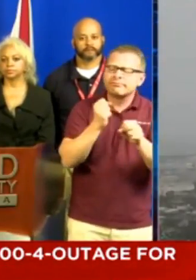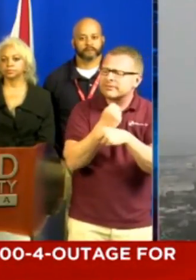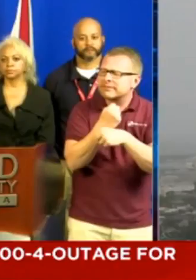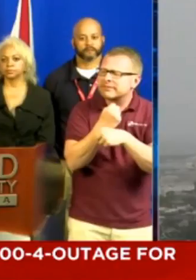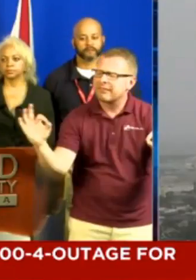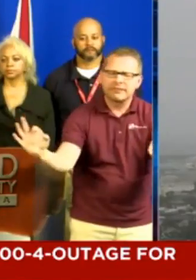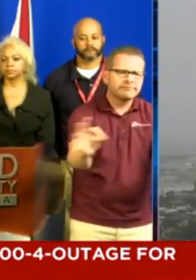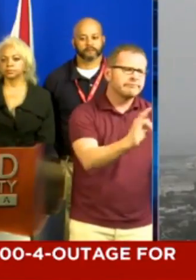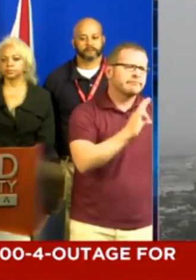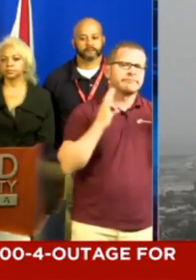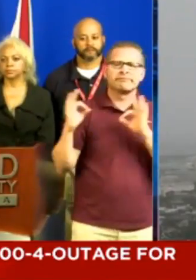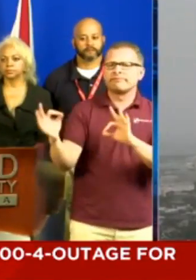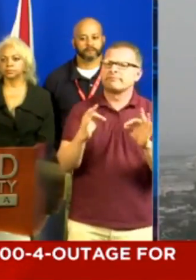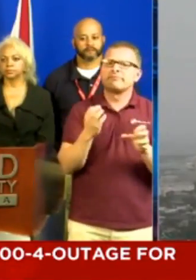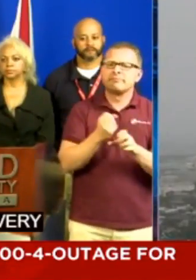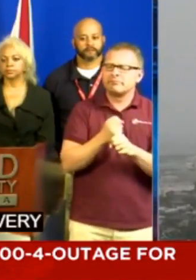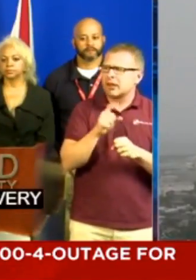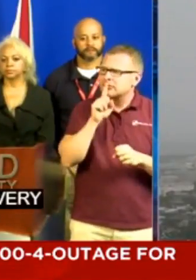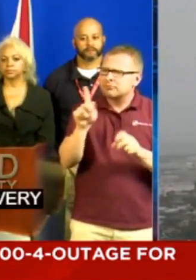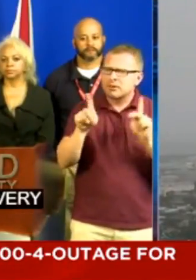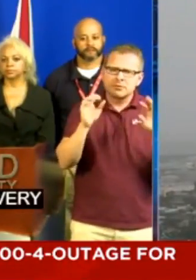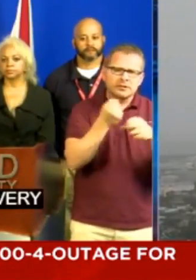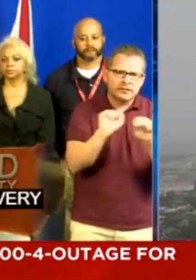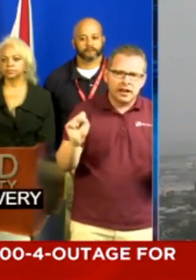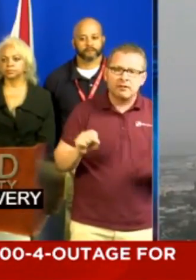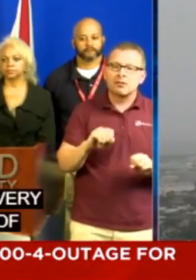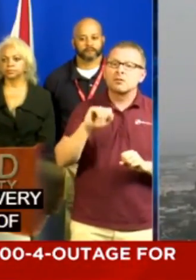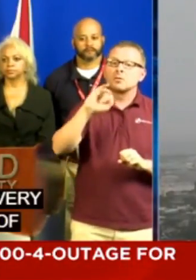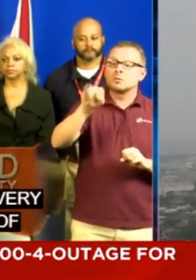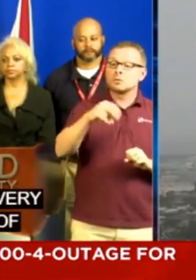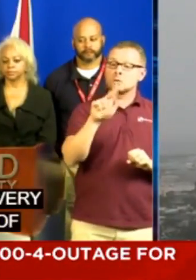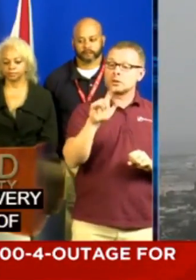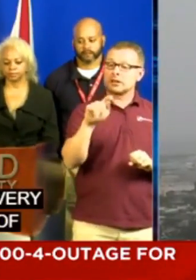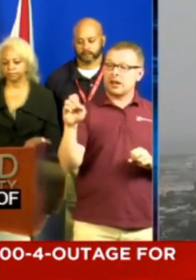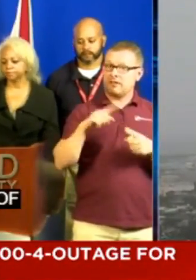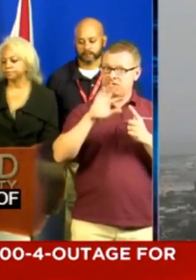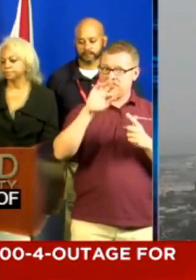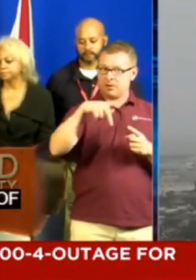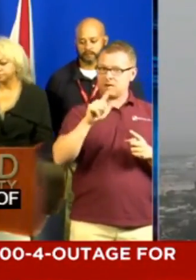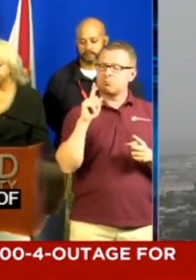going to invite Juliette Roulette from FPL to say a few words.